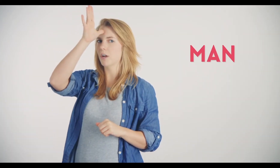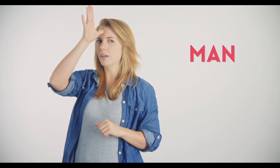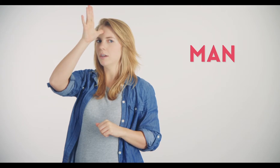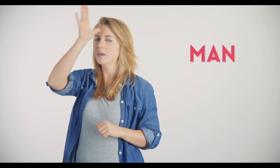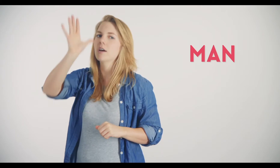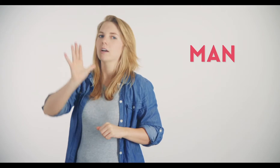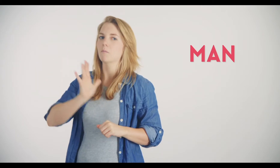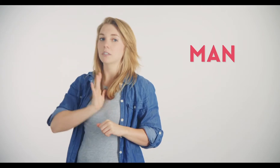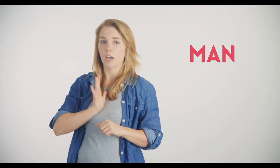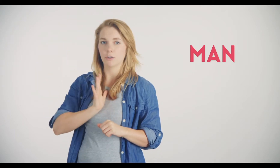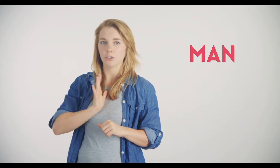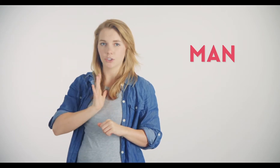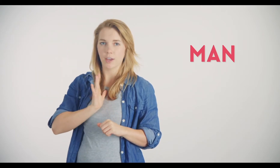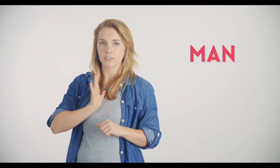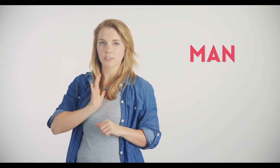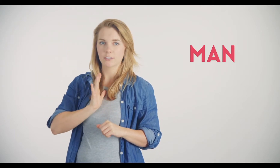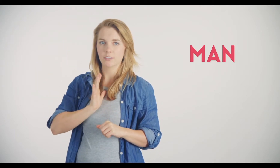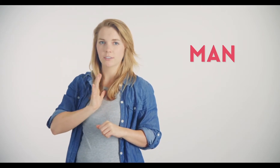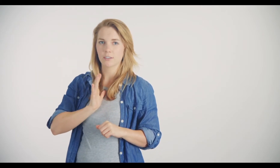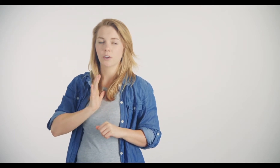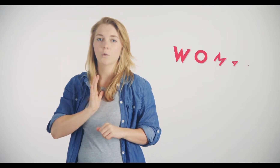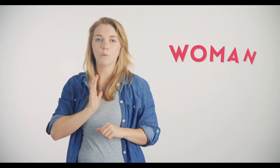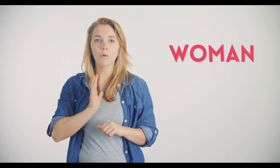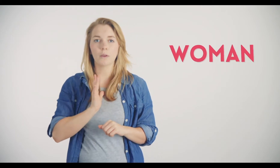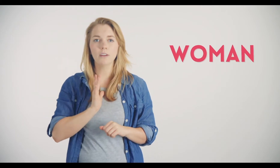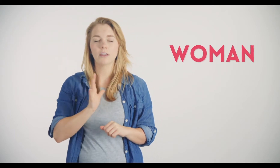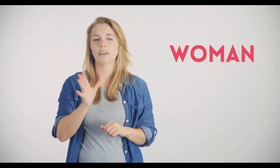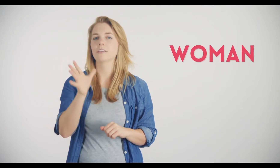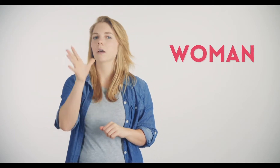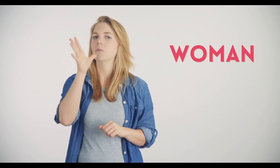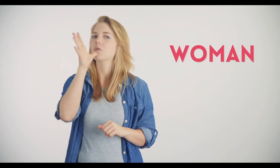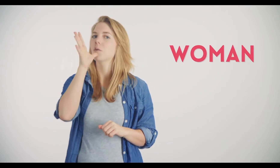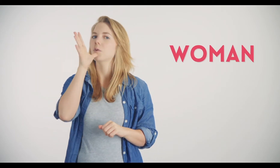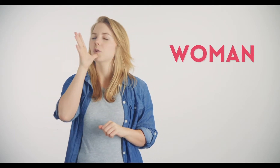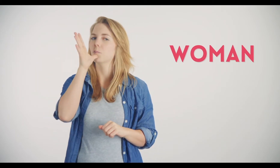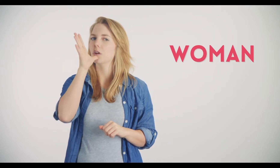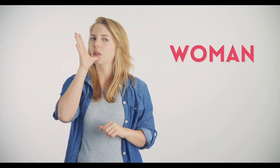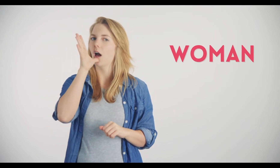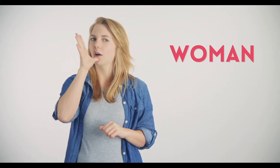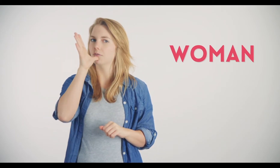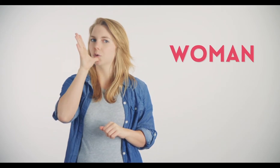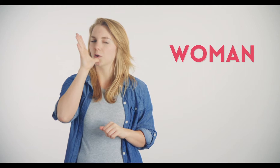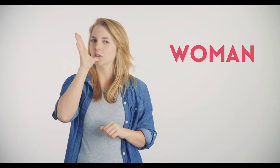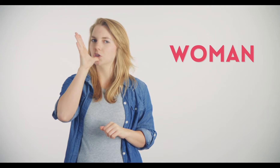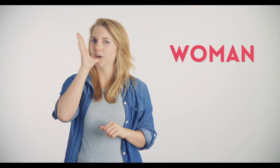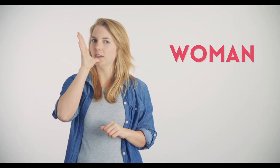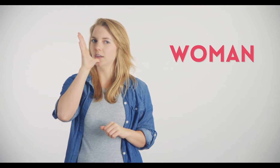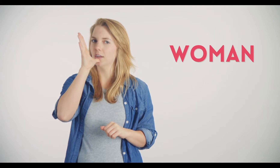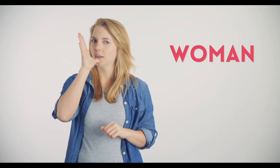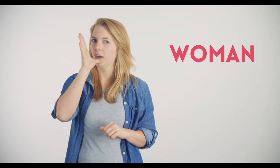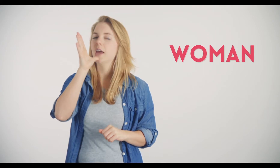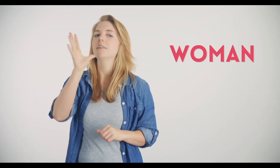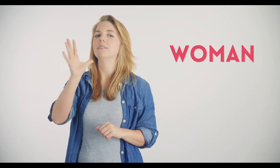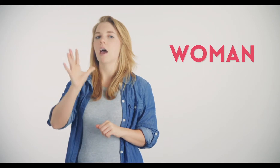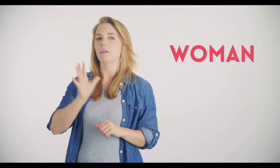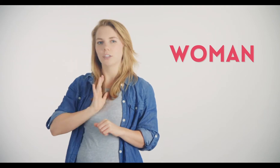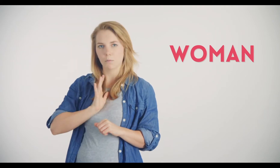forehead, coming down to your chest. Woman is coming from your middle of your chin down to the middle